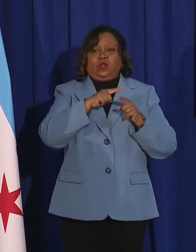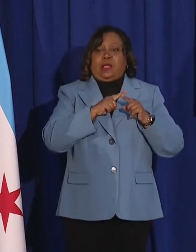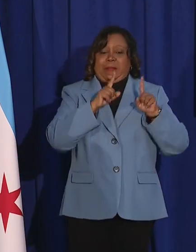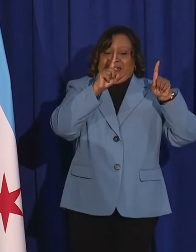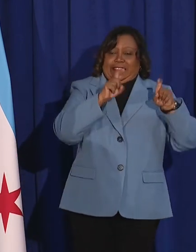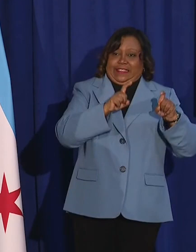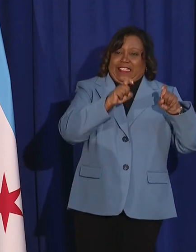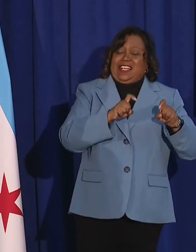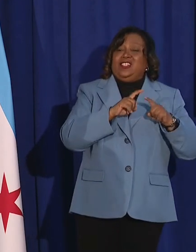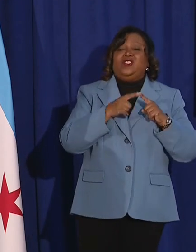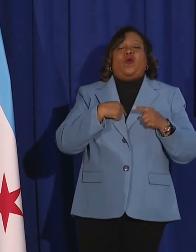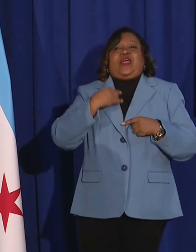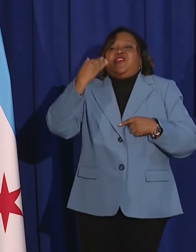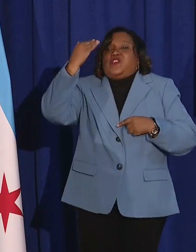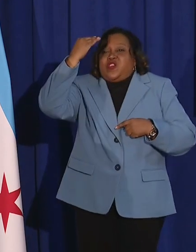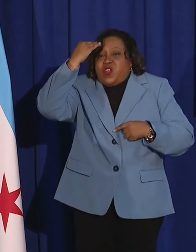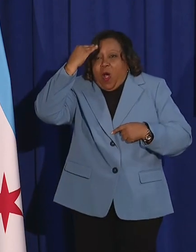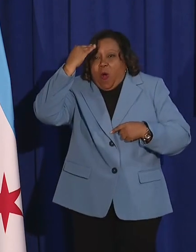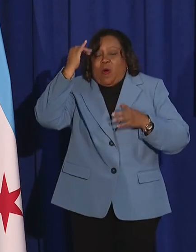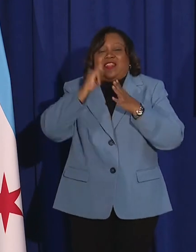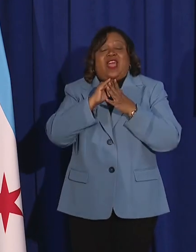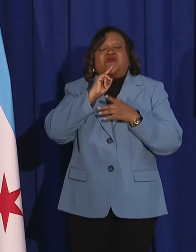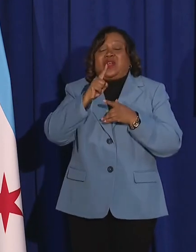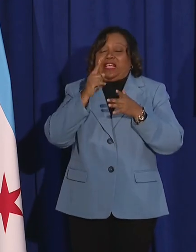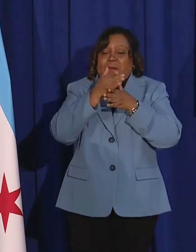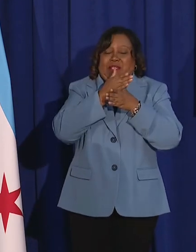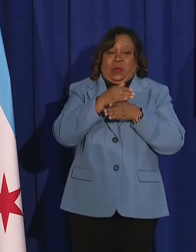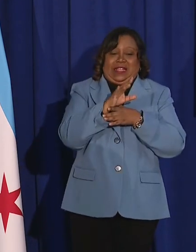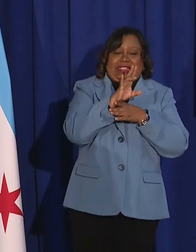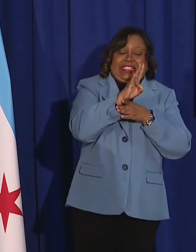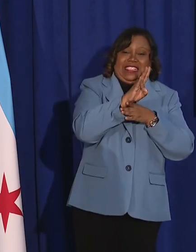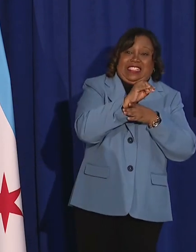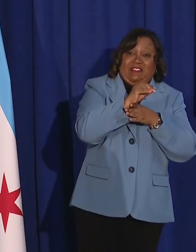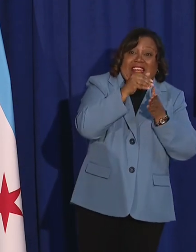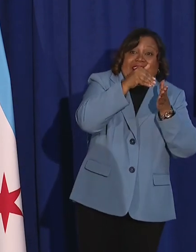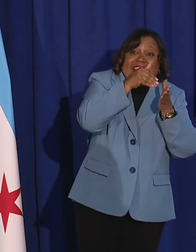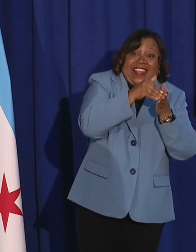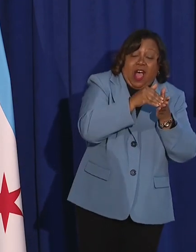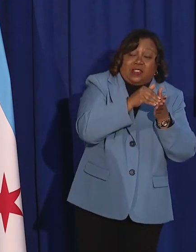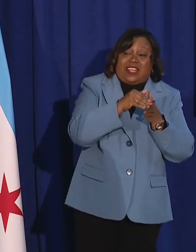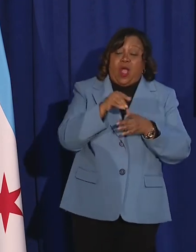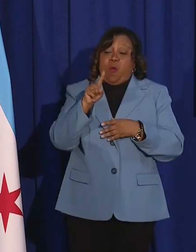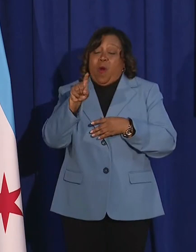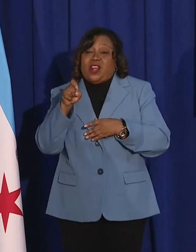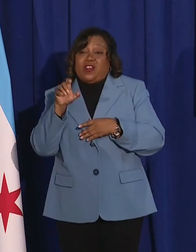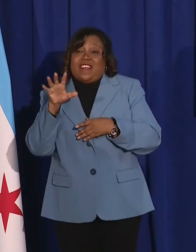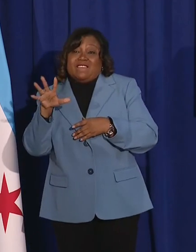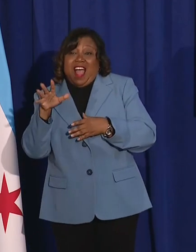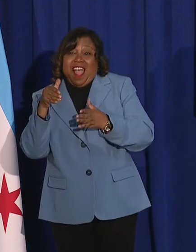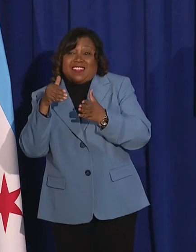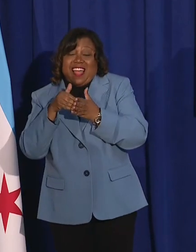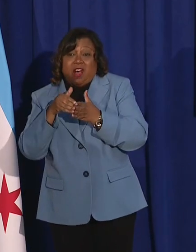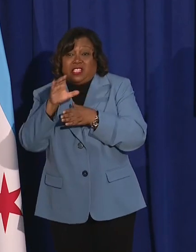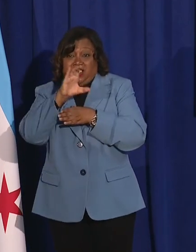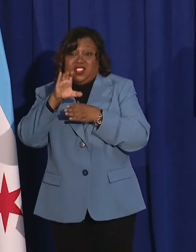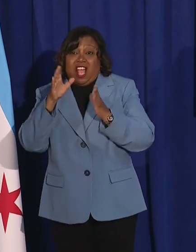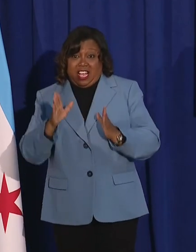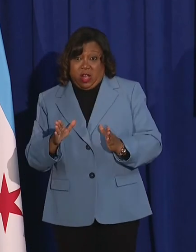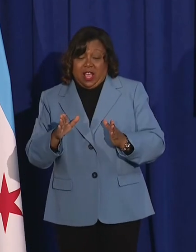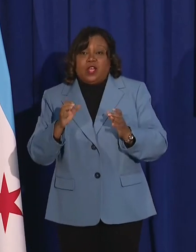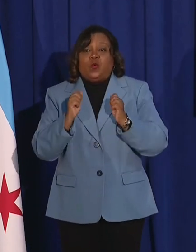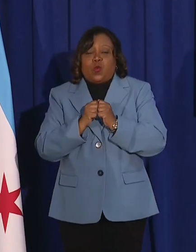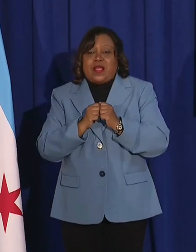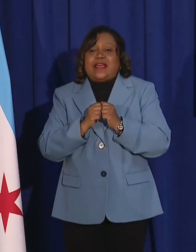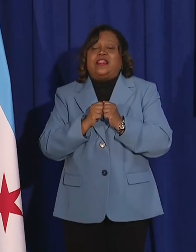being tested. And so we know there are actually between 70,000 and 105,000 Chicagoans